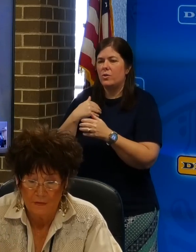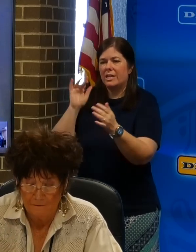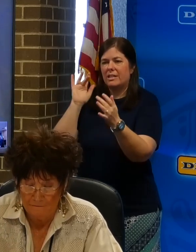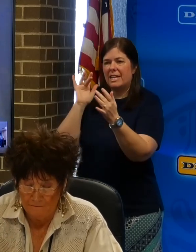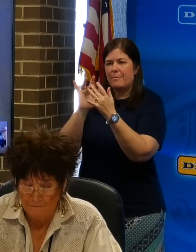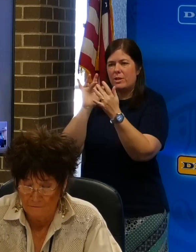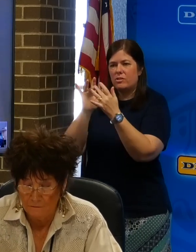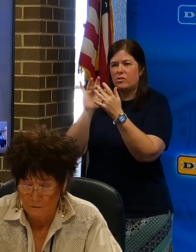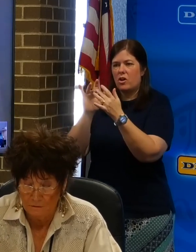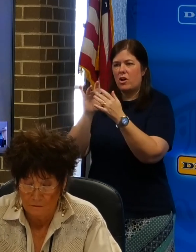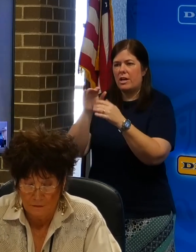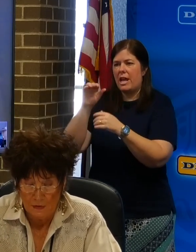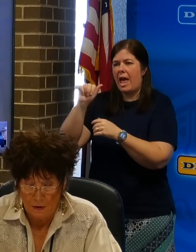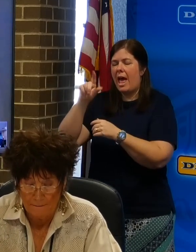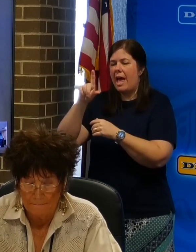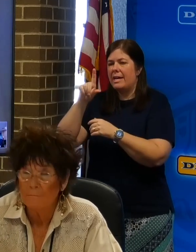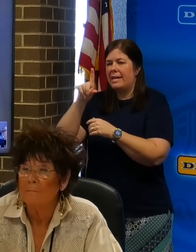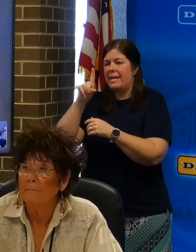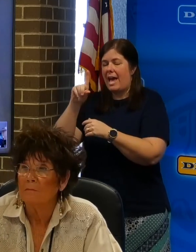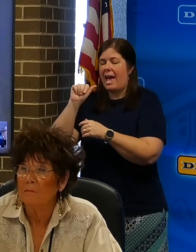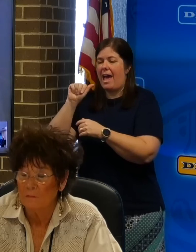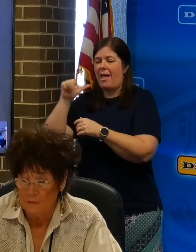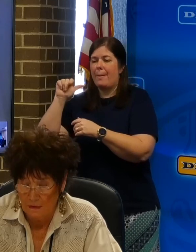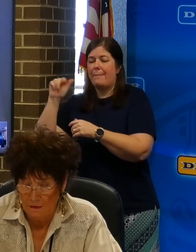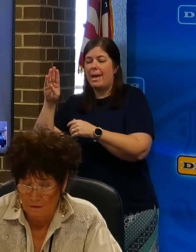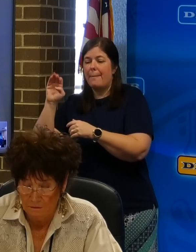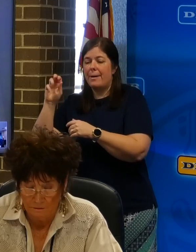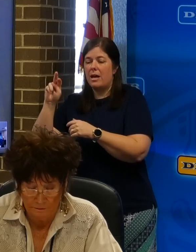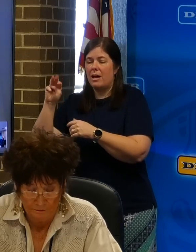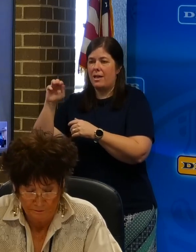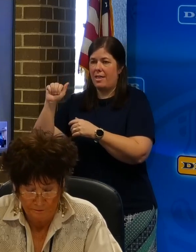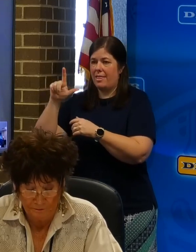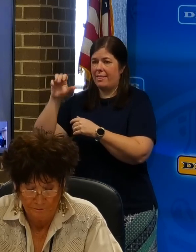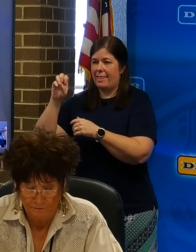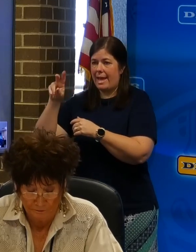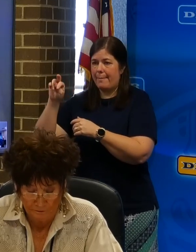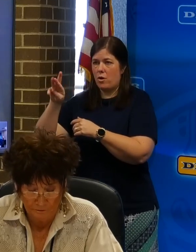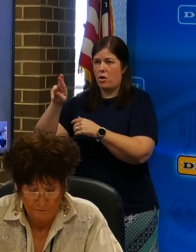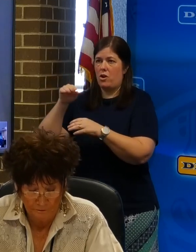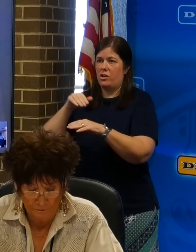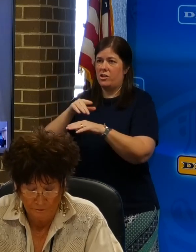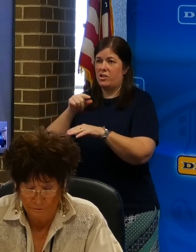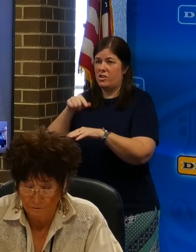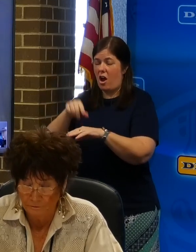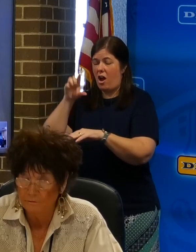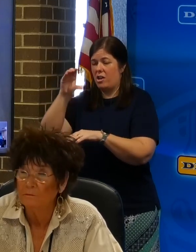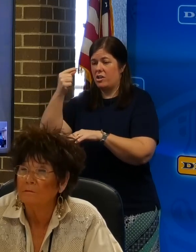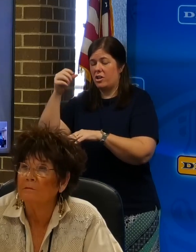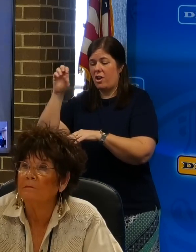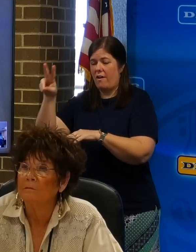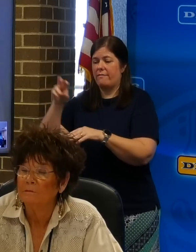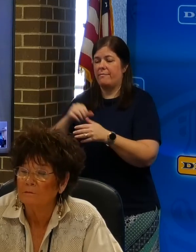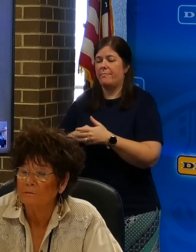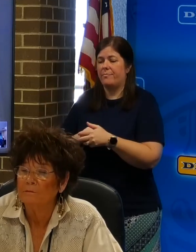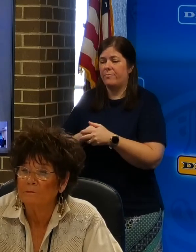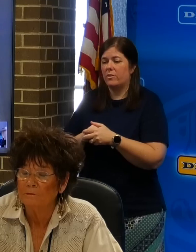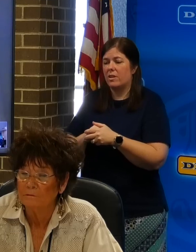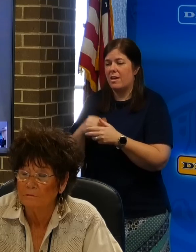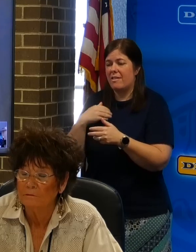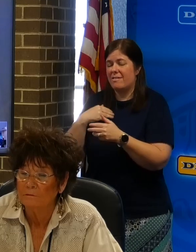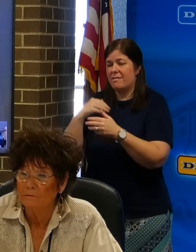labor.alabama.gov. You know, one of the most discussed elements in the stimulus package is the Federal Pandemic Unemployment